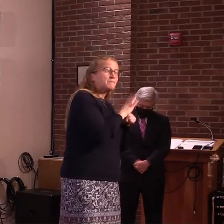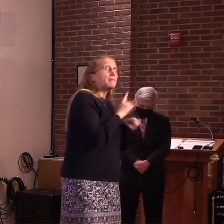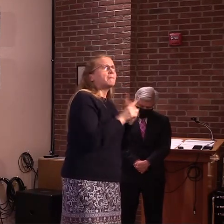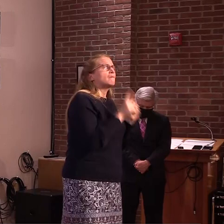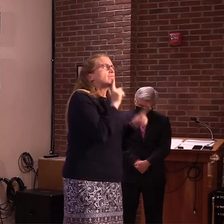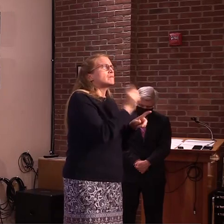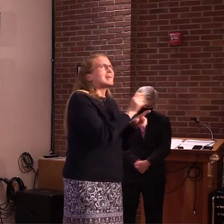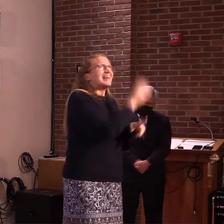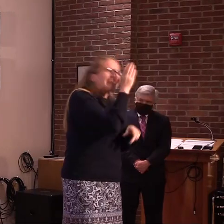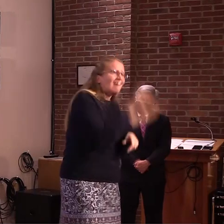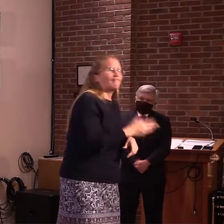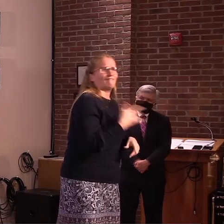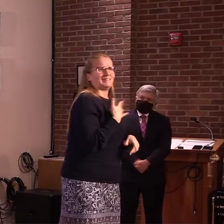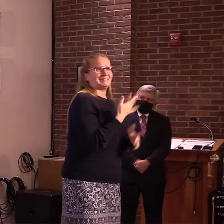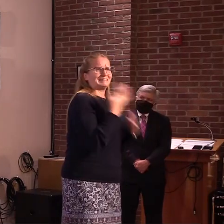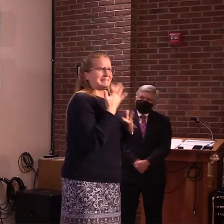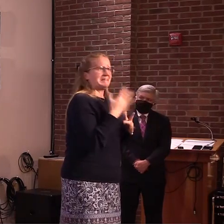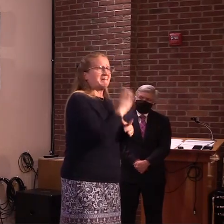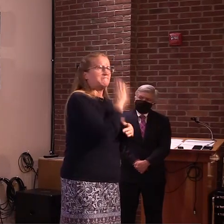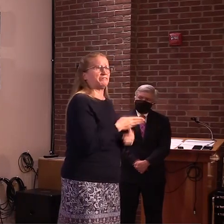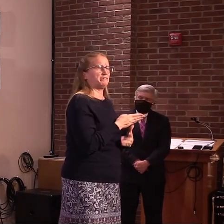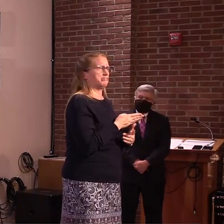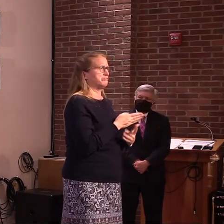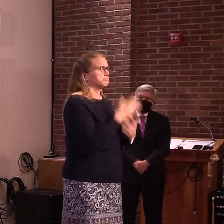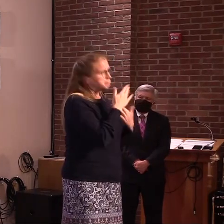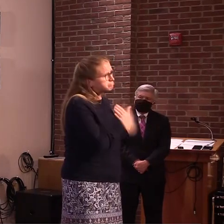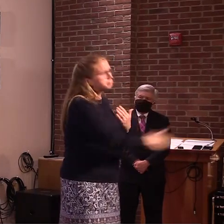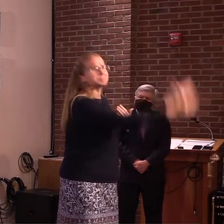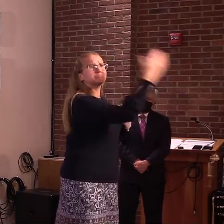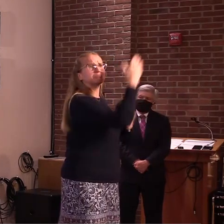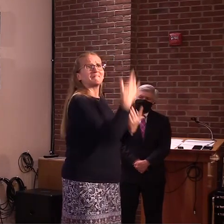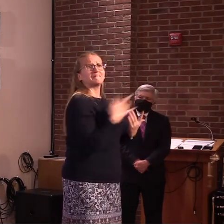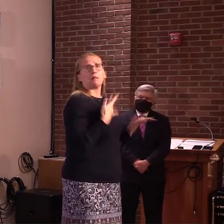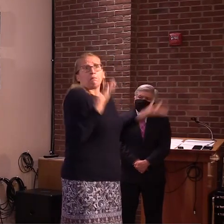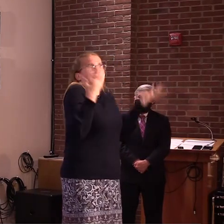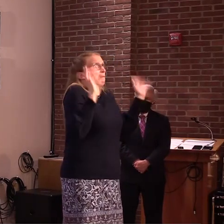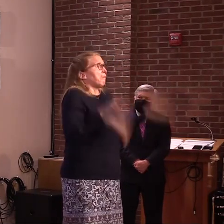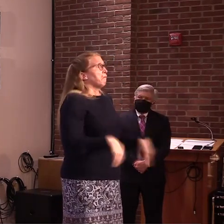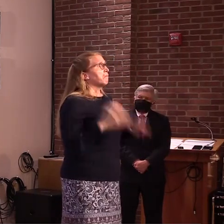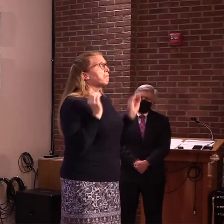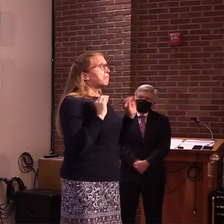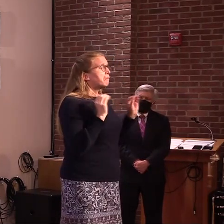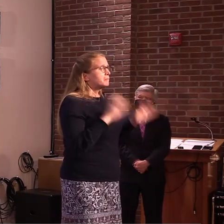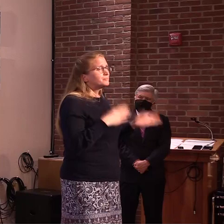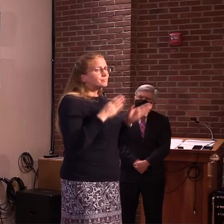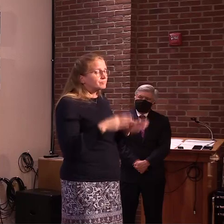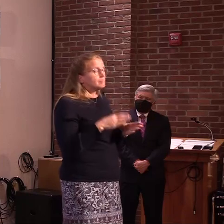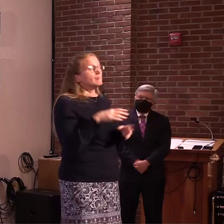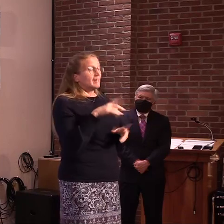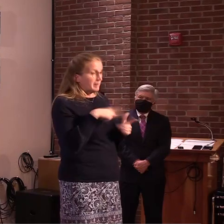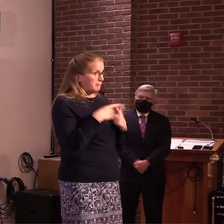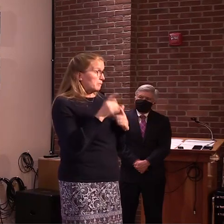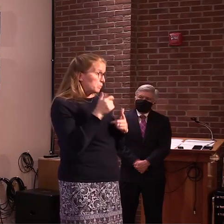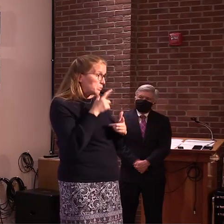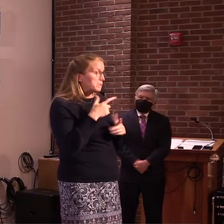some people get up in the morning and say, yeah, I'm not quite as energetic as I usually am, but they wouldn't tell a doctor they were